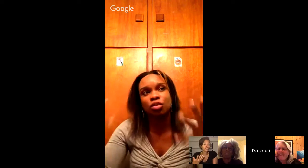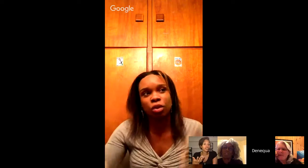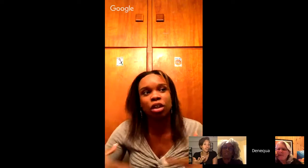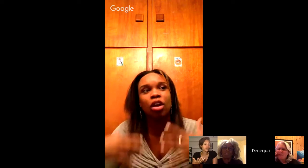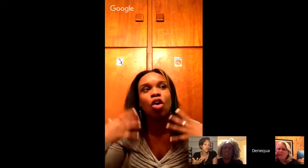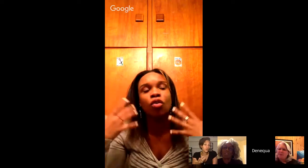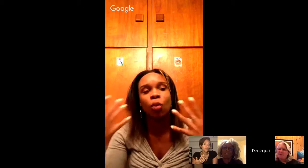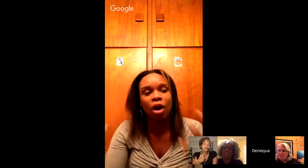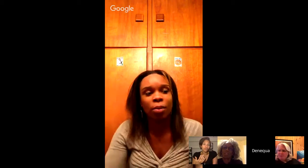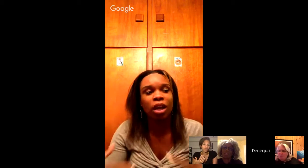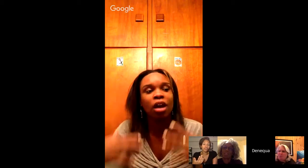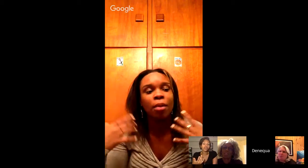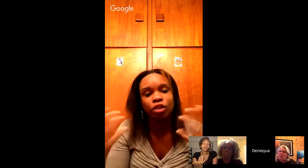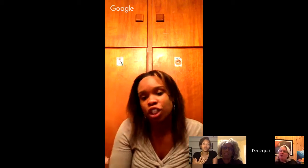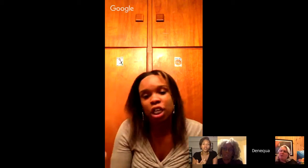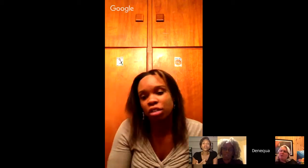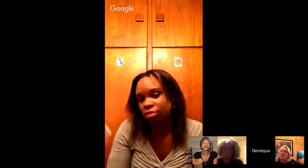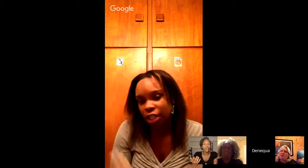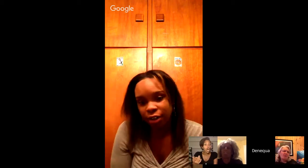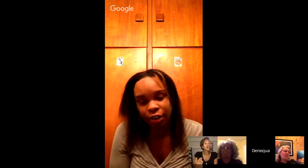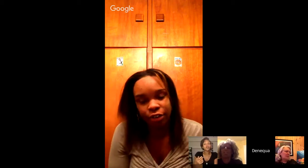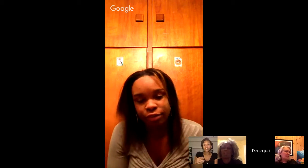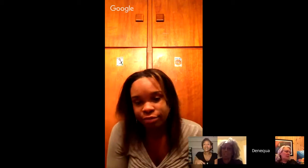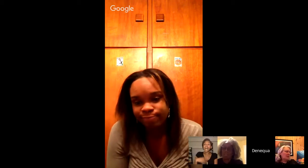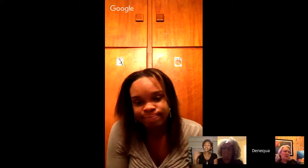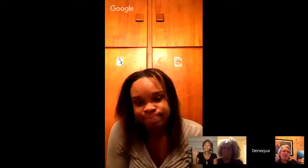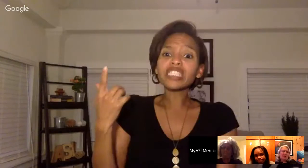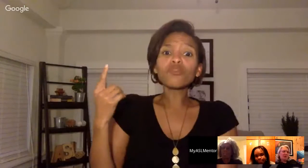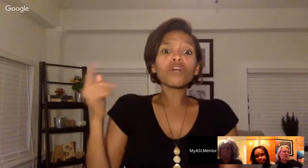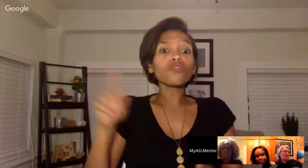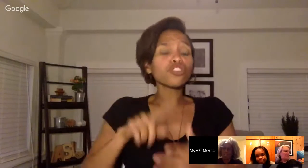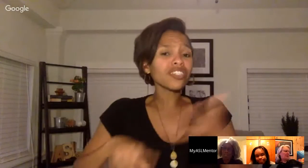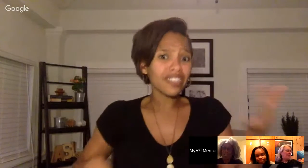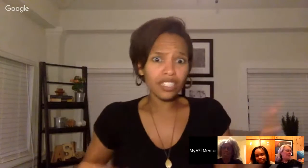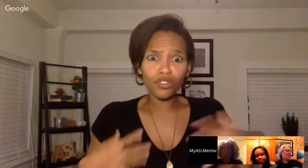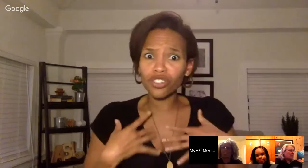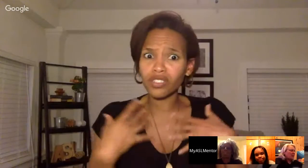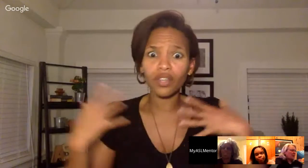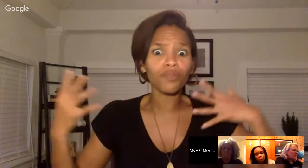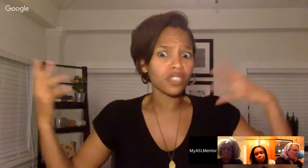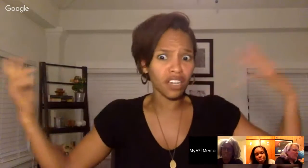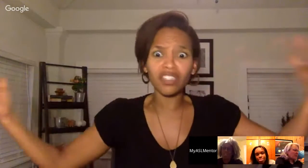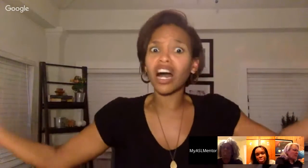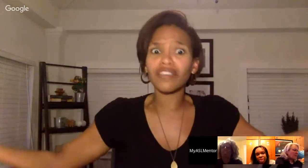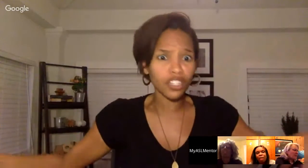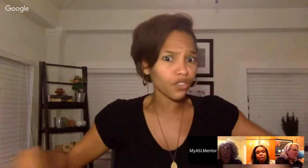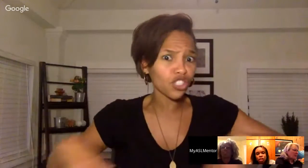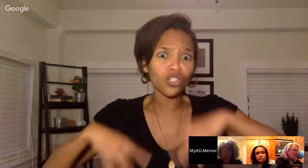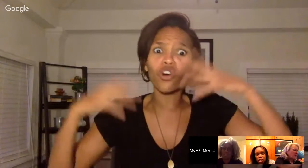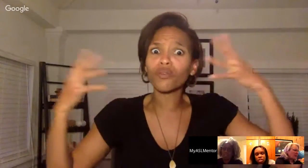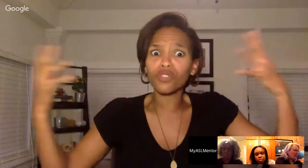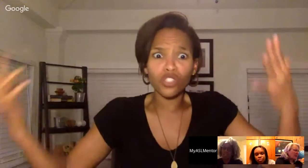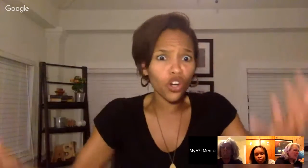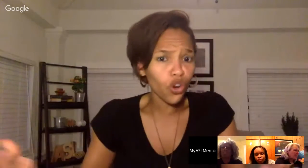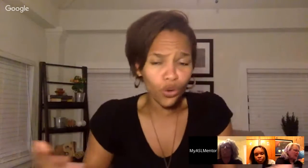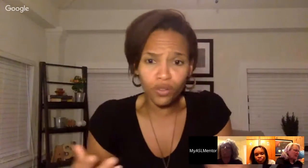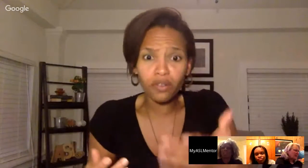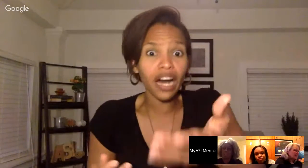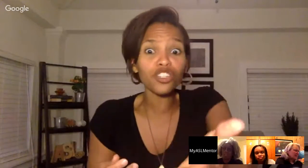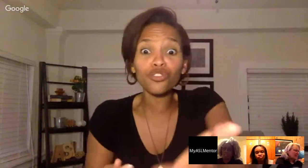really overwhelming emotion. I don't know. Yeah, I think it's more emotions. It was a lot. It was so, I'll